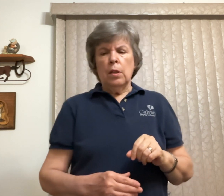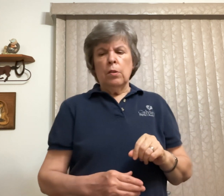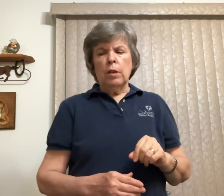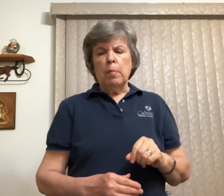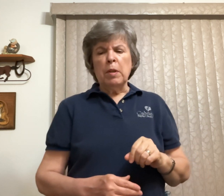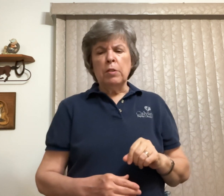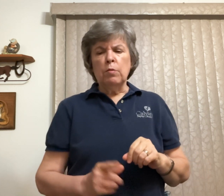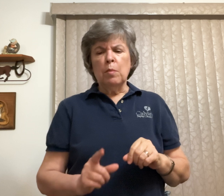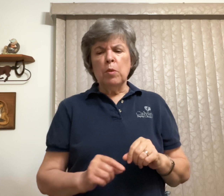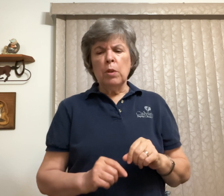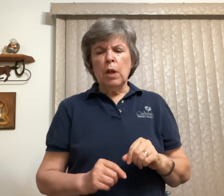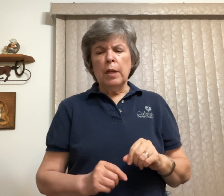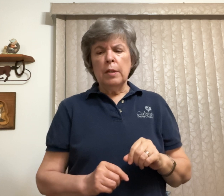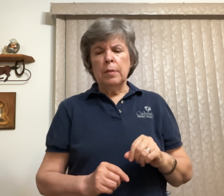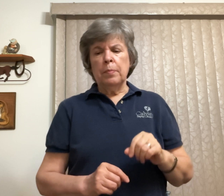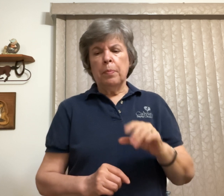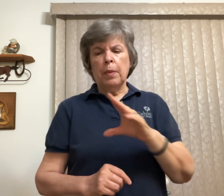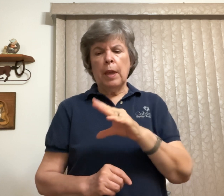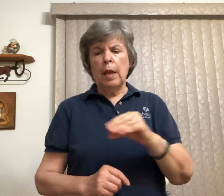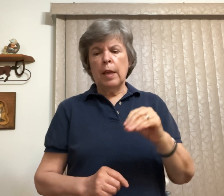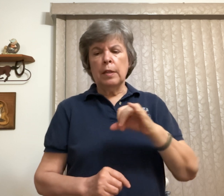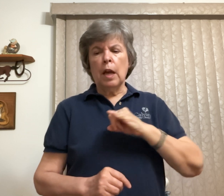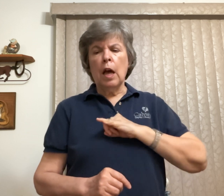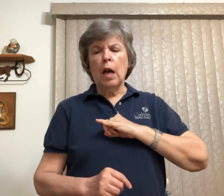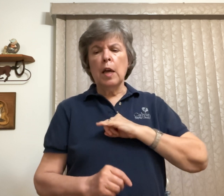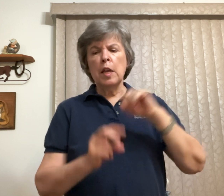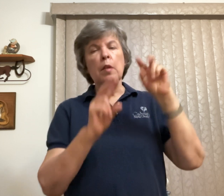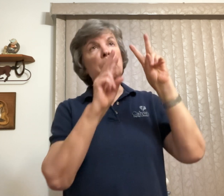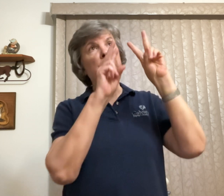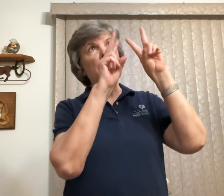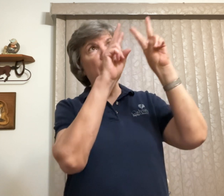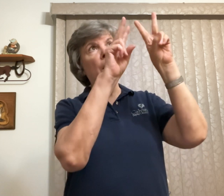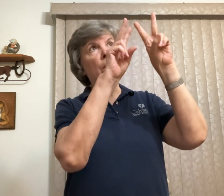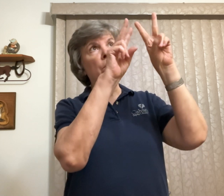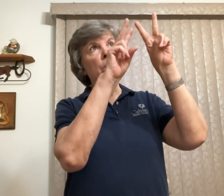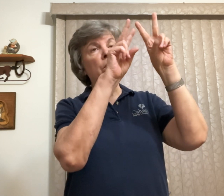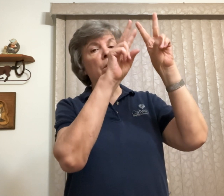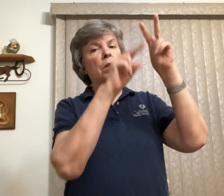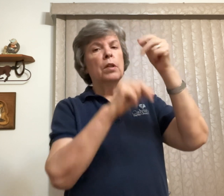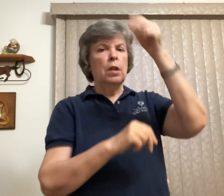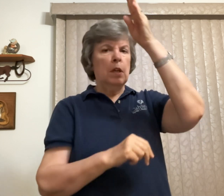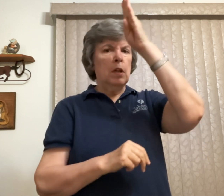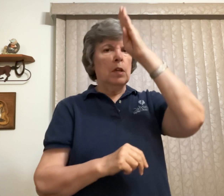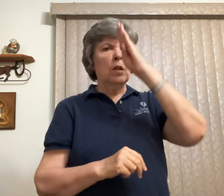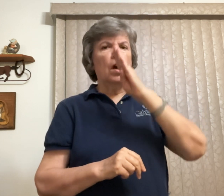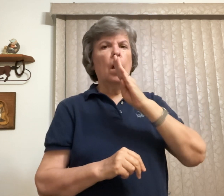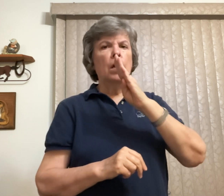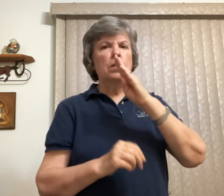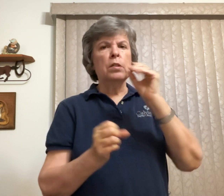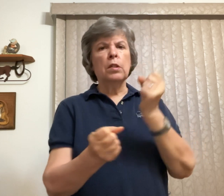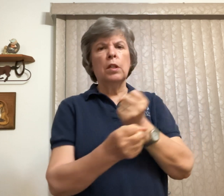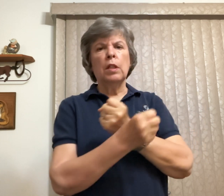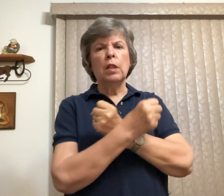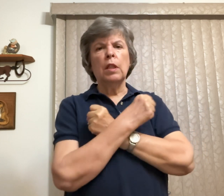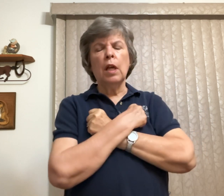Okay, I'm going to do one more line. And I beheld God's